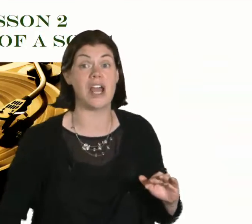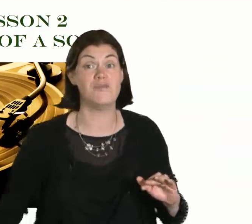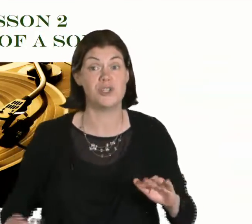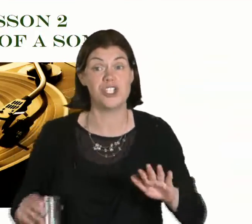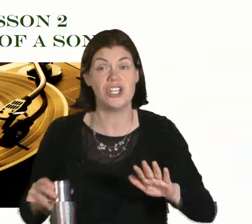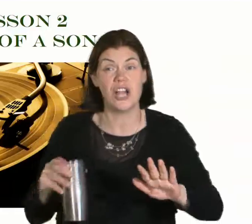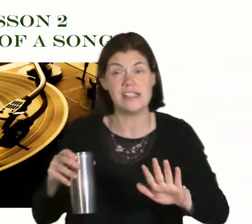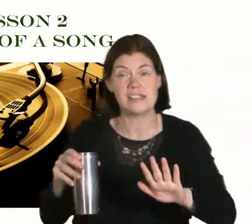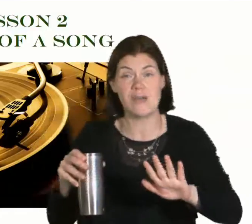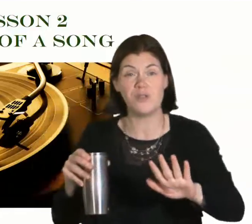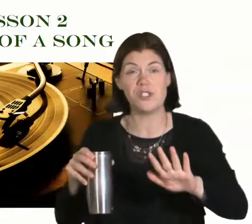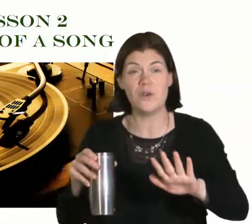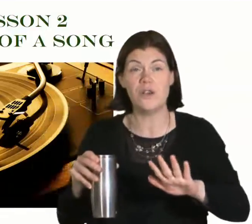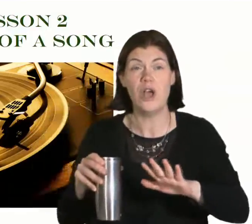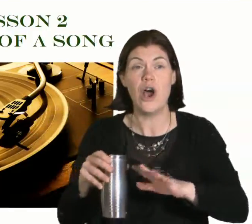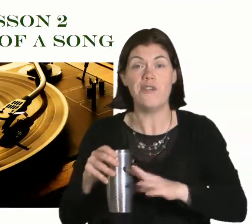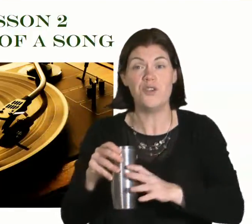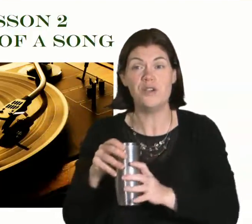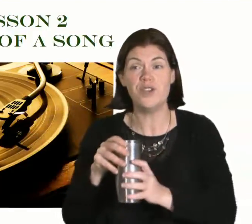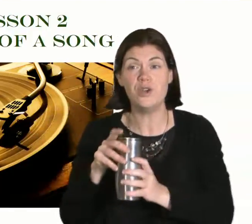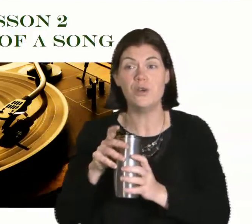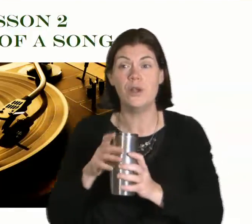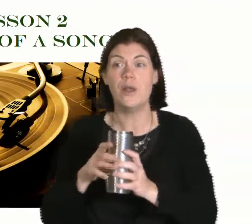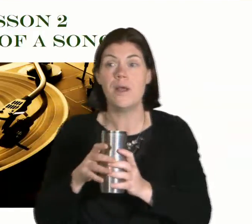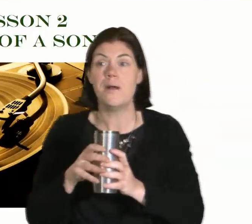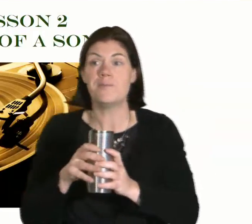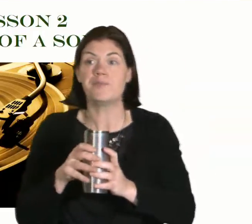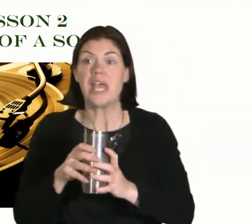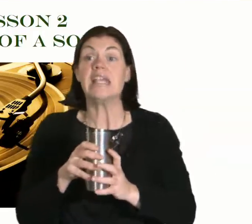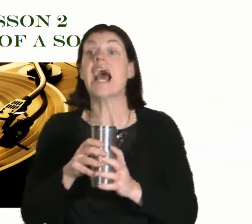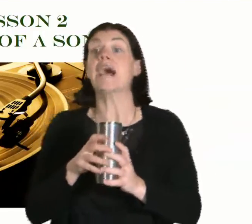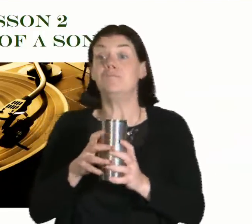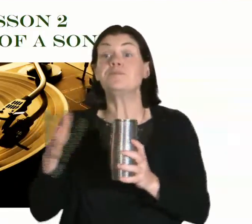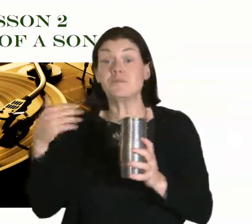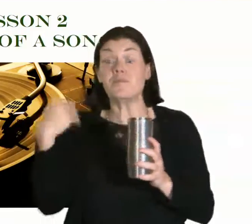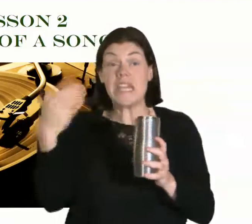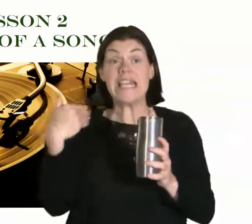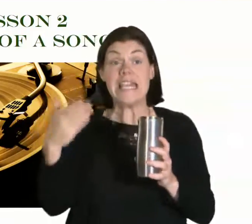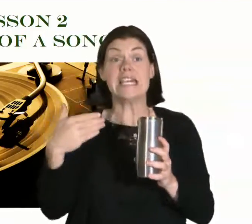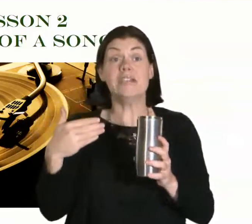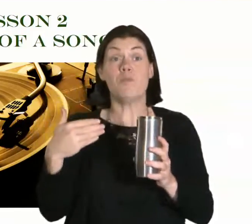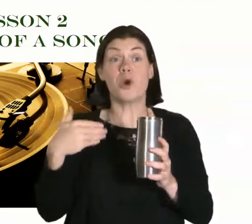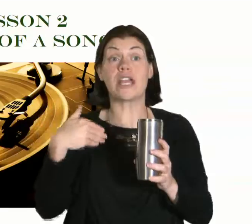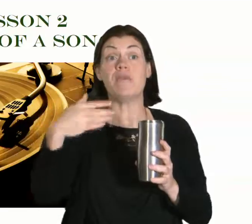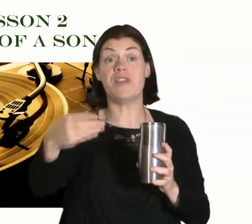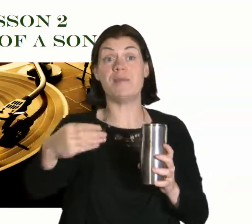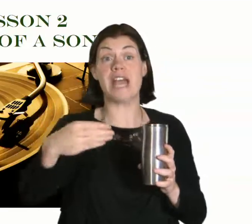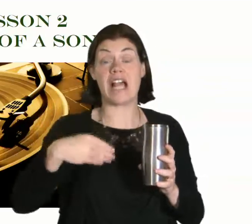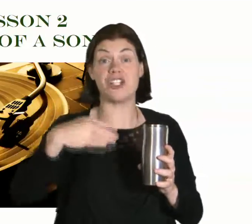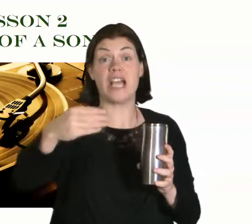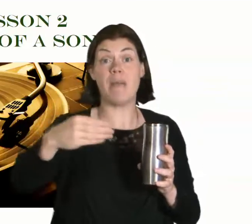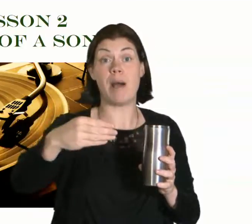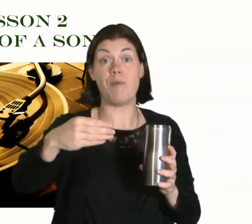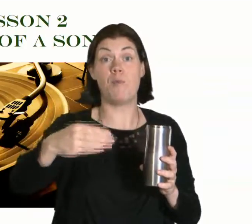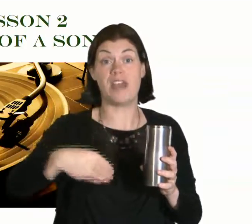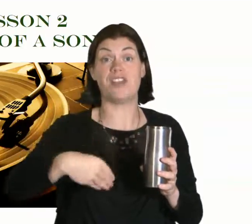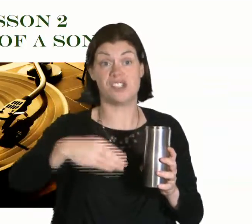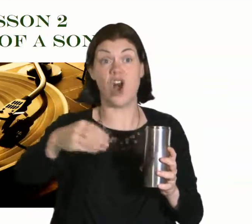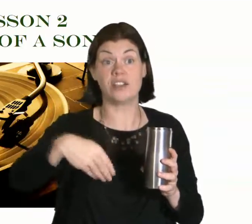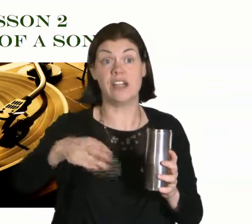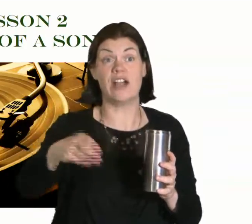that I'm kind of pushing your guys' comfort zone. A few of you. Yeah, Ian, working with them to actually come